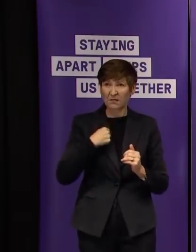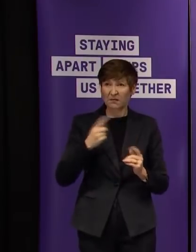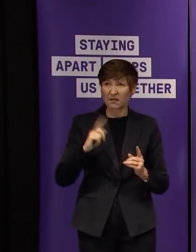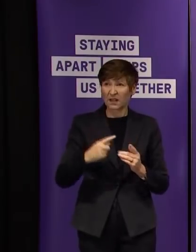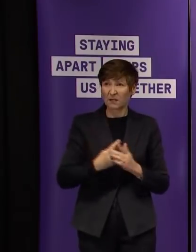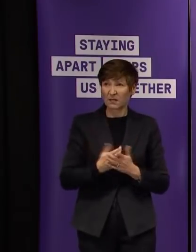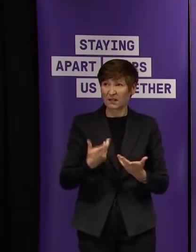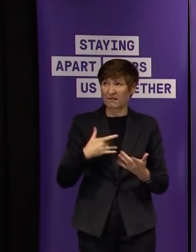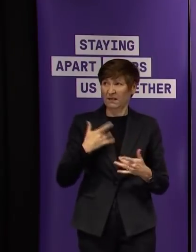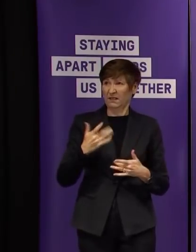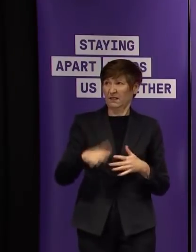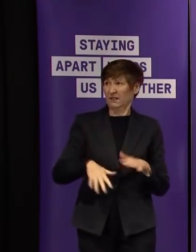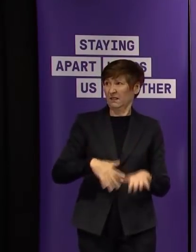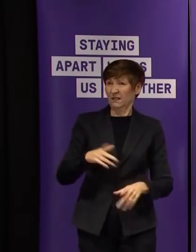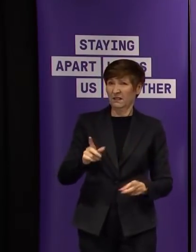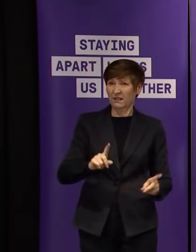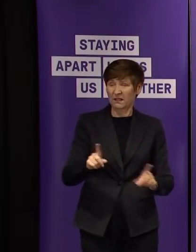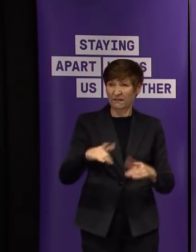say,